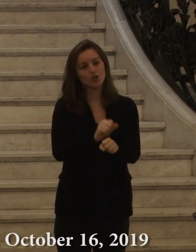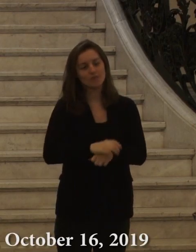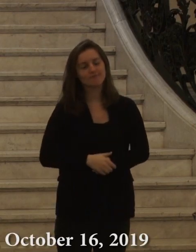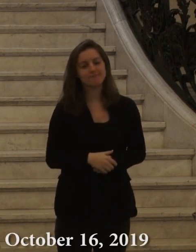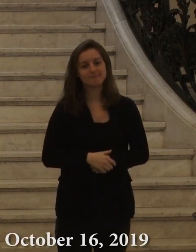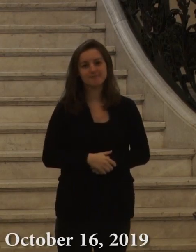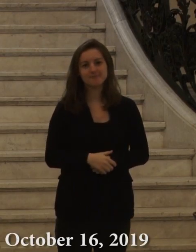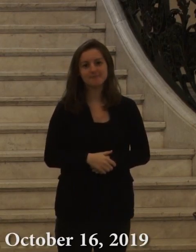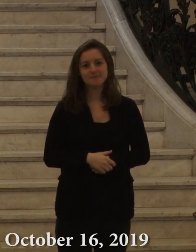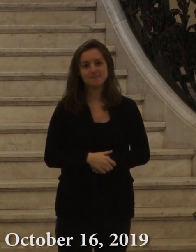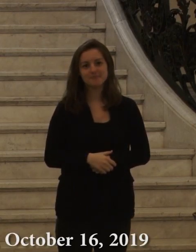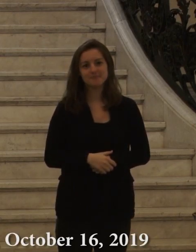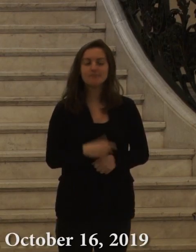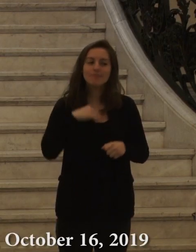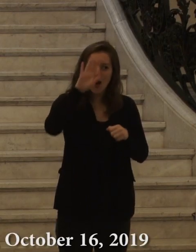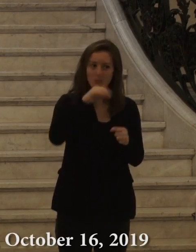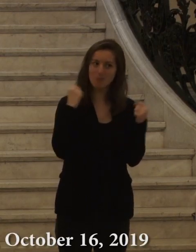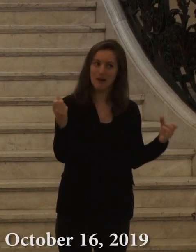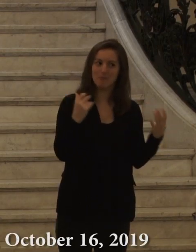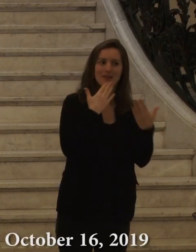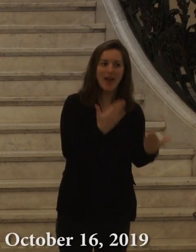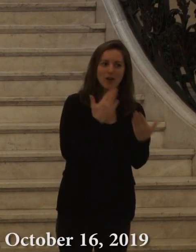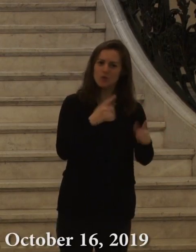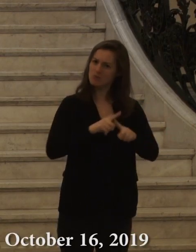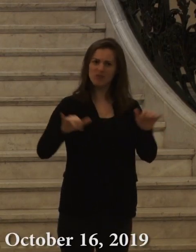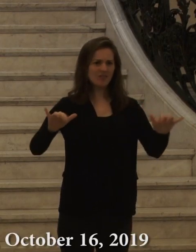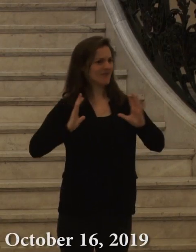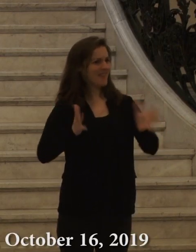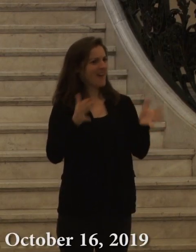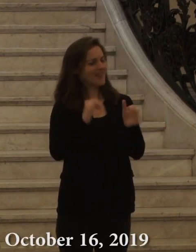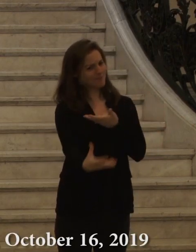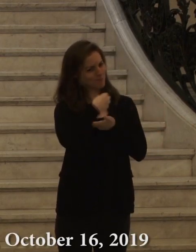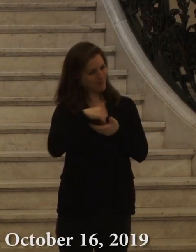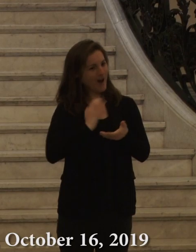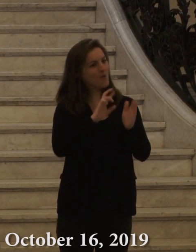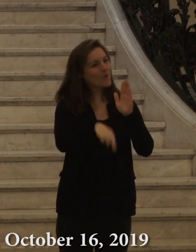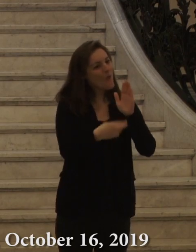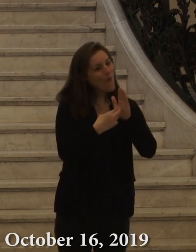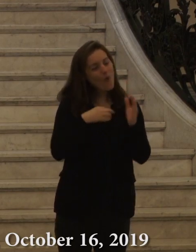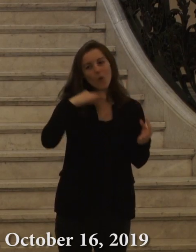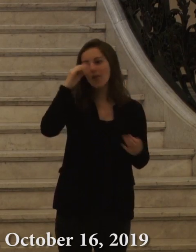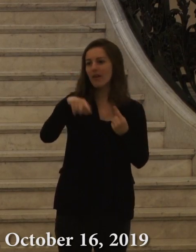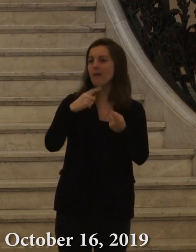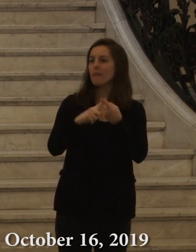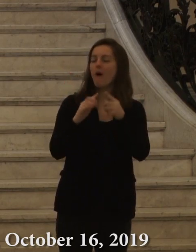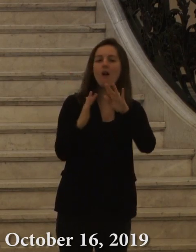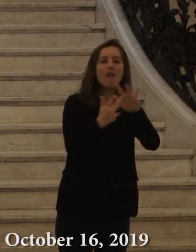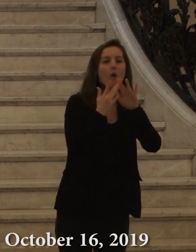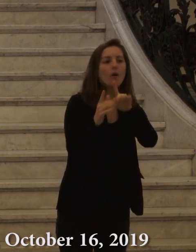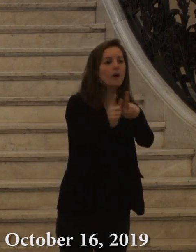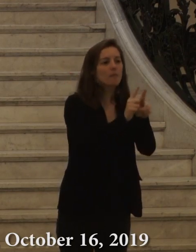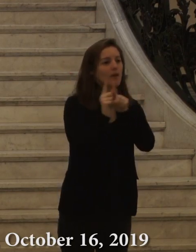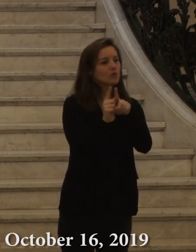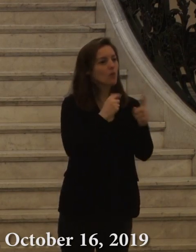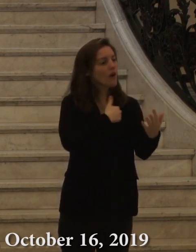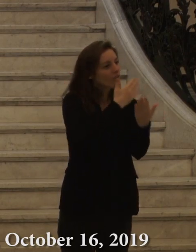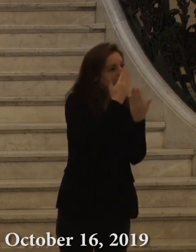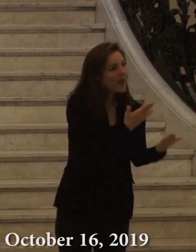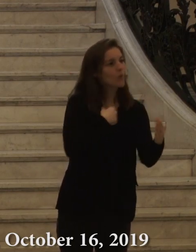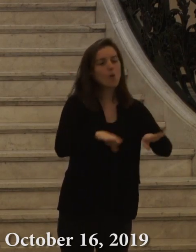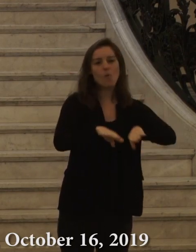also want to, I know I'm doing a lot of thank yous here, but that's okay, because that's part of what we do when we think about networking and mentoring, is to open opportunities and to